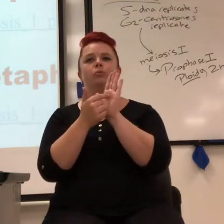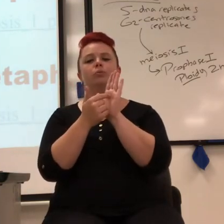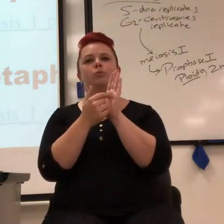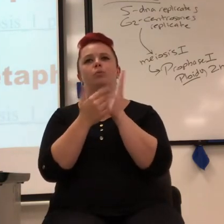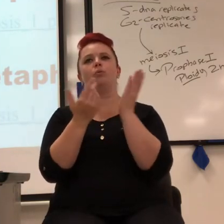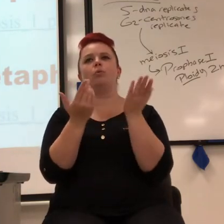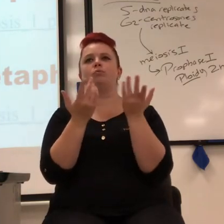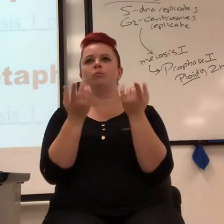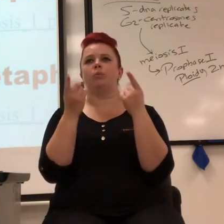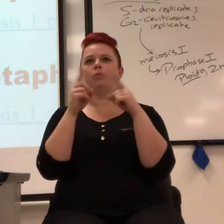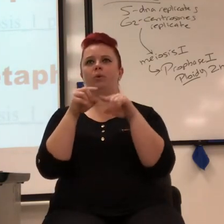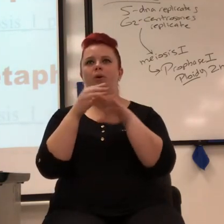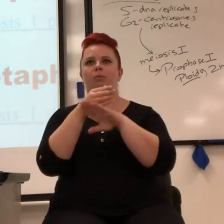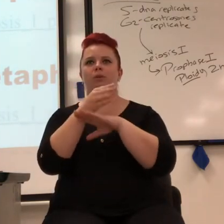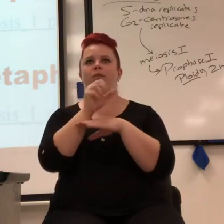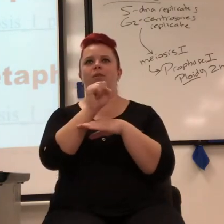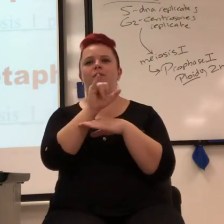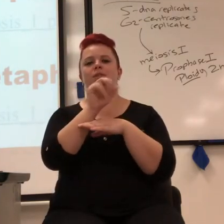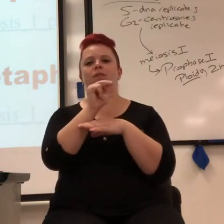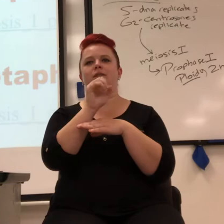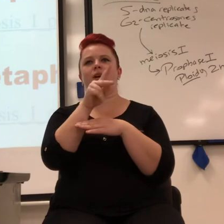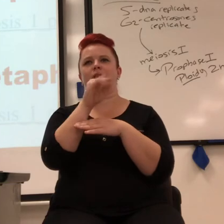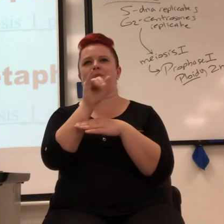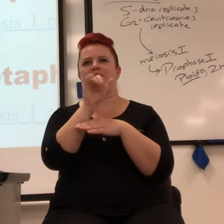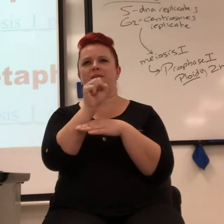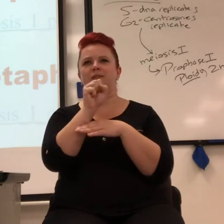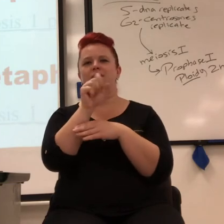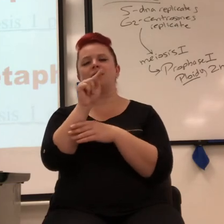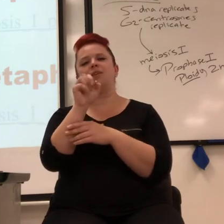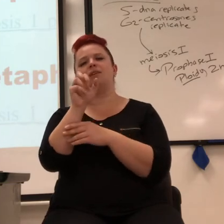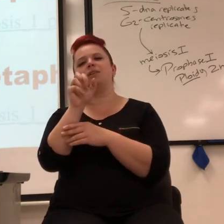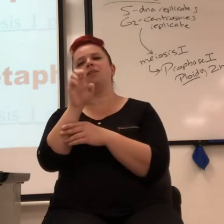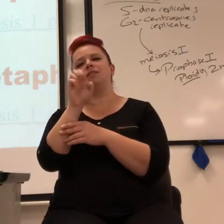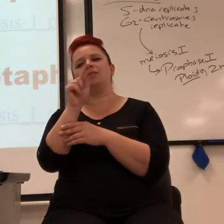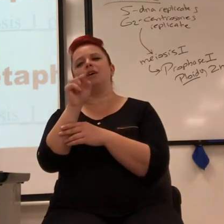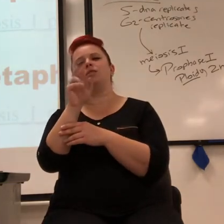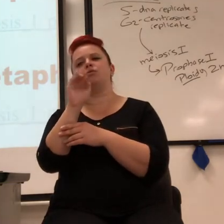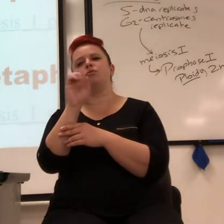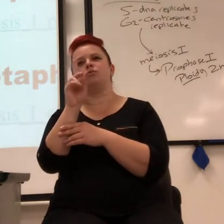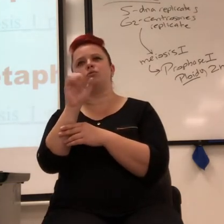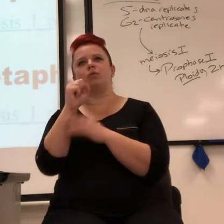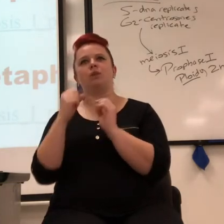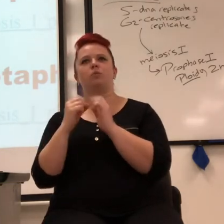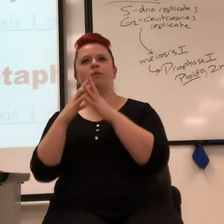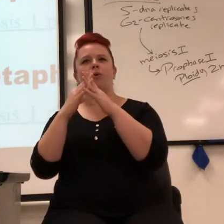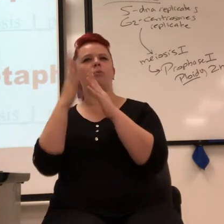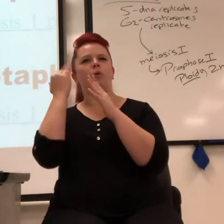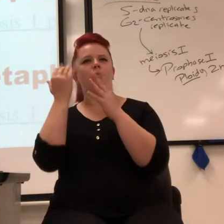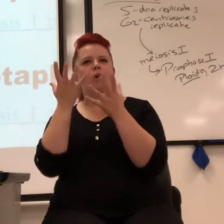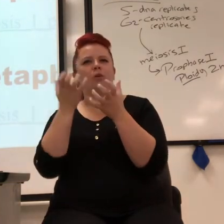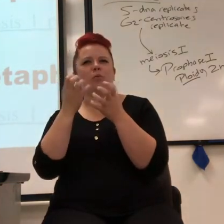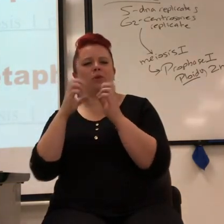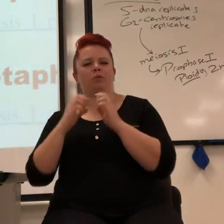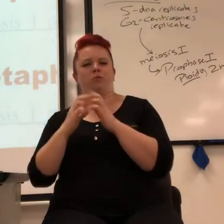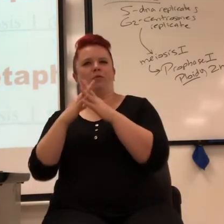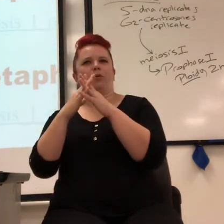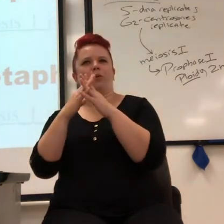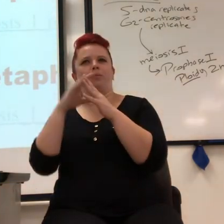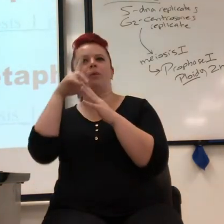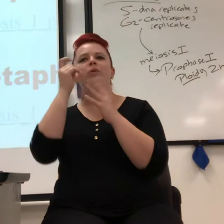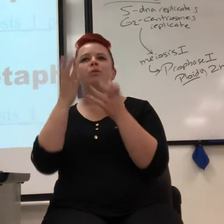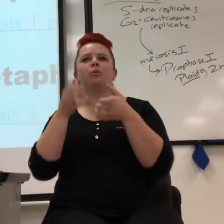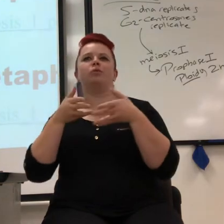as a result of synapses tetransform, why do you want that? Because you want to allow a chance